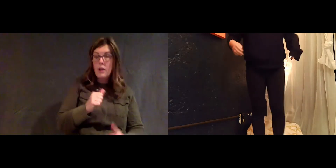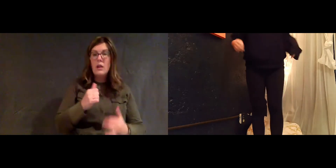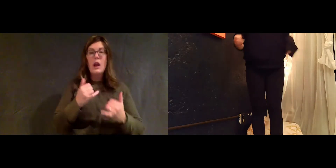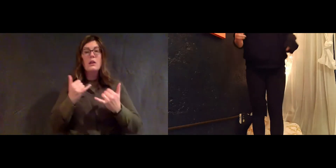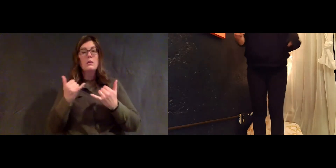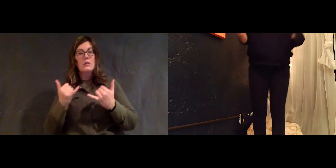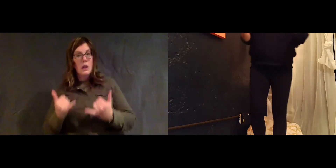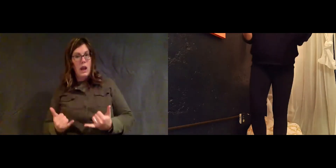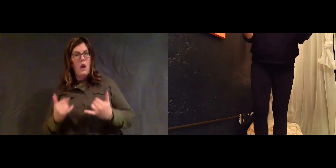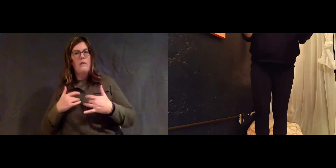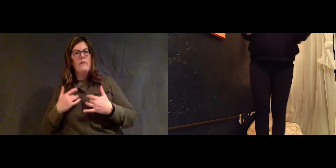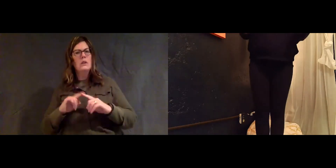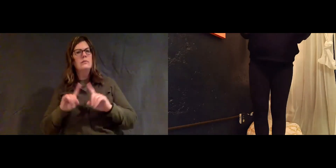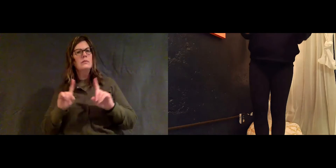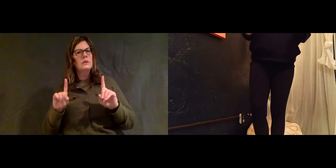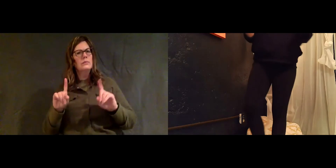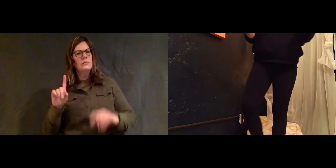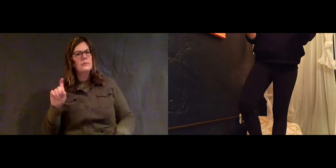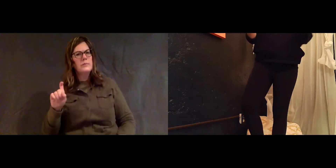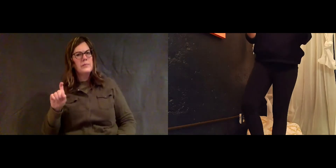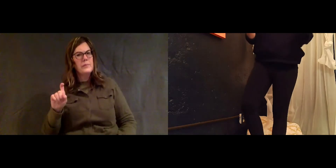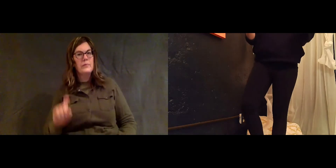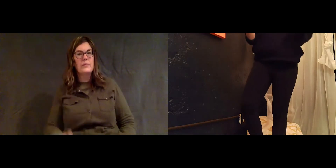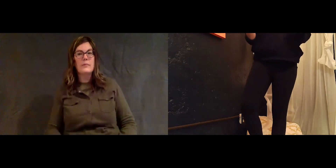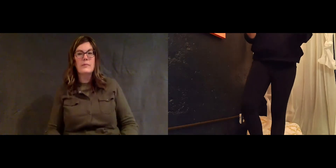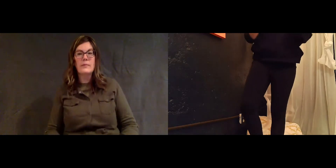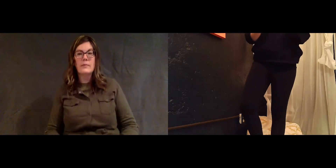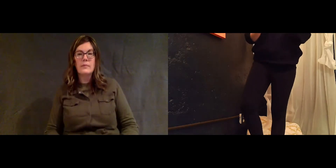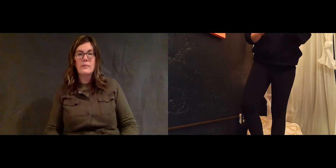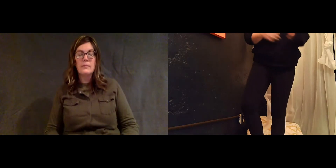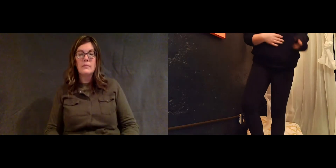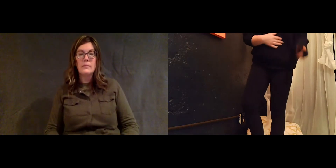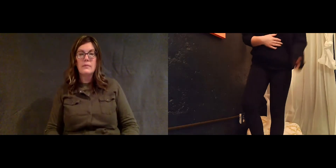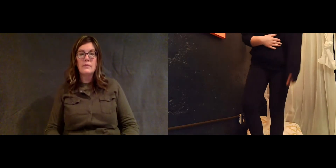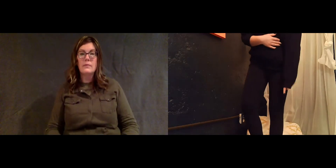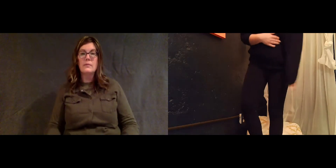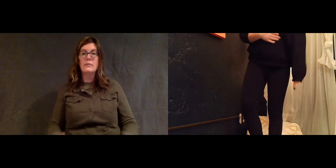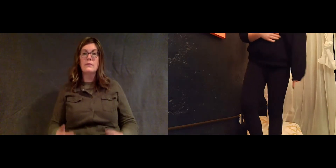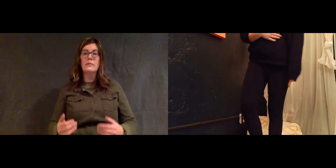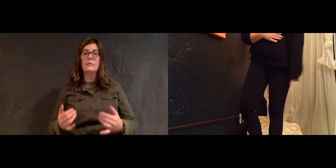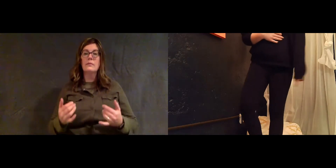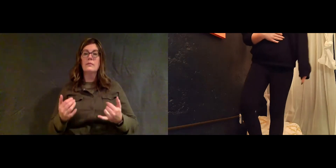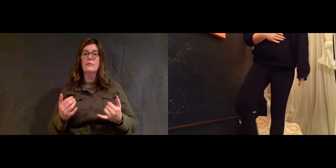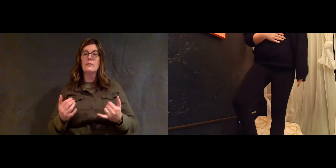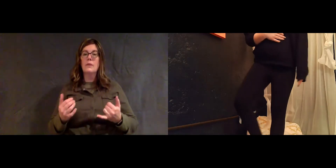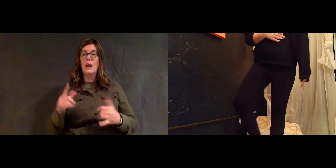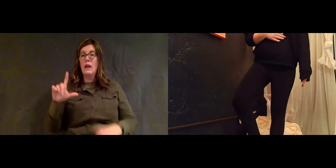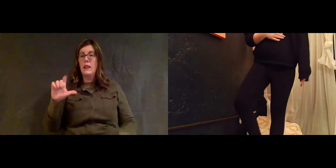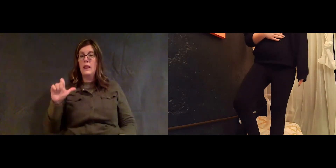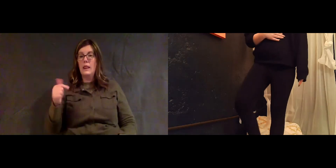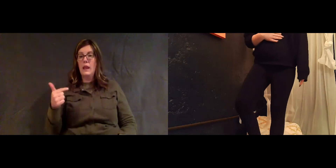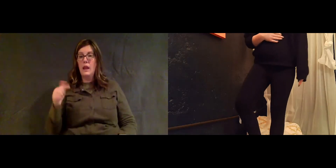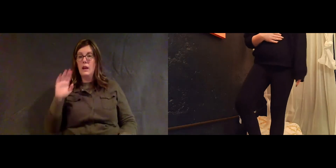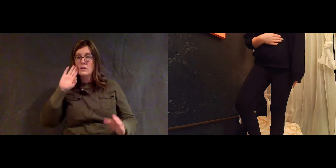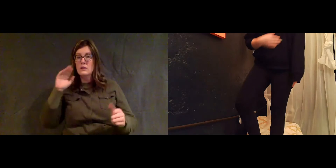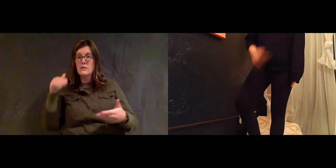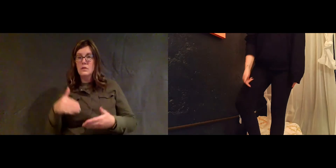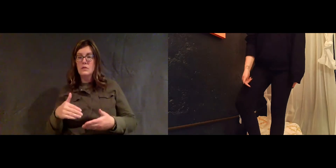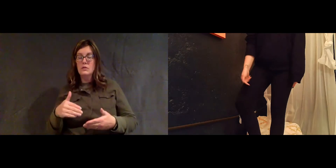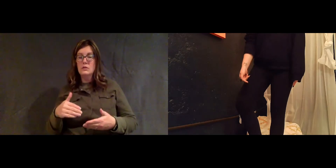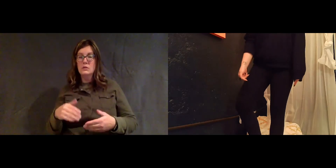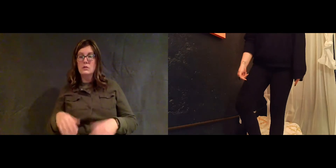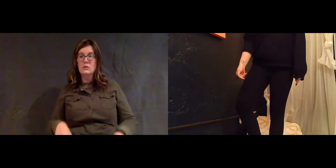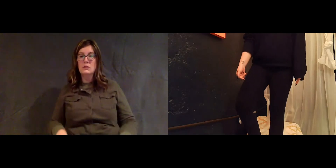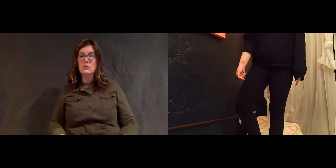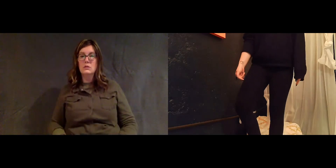So from here, we're just gonna do some things with our legs. We're gonna keep our right foot down, but kind of have your